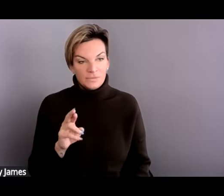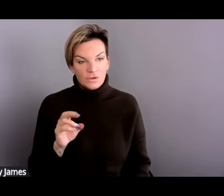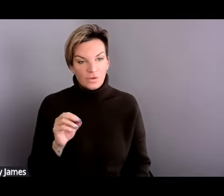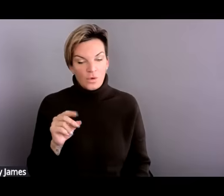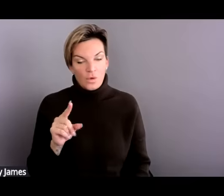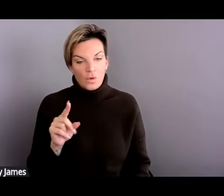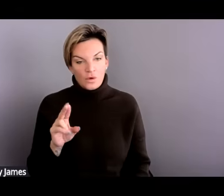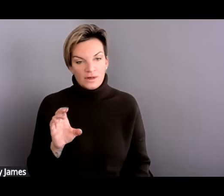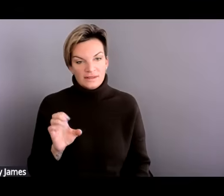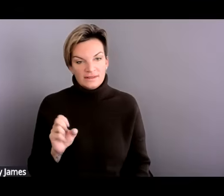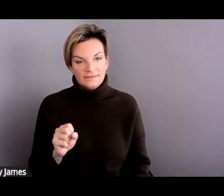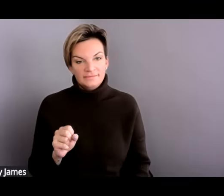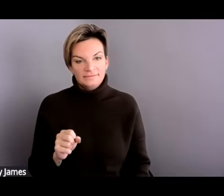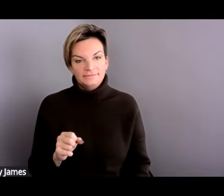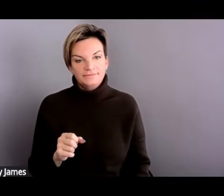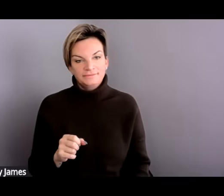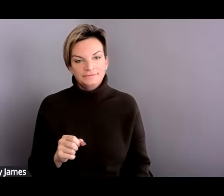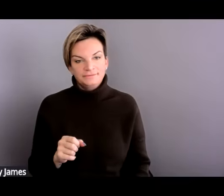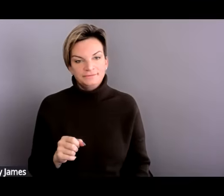Yeah, I got a couple things.